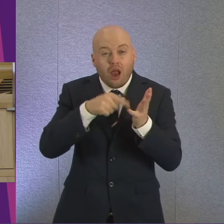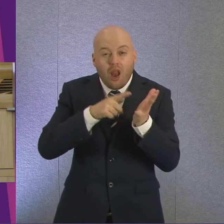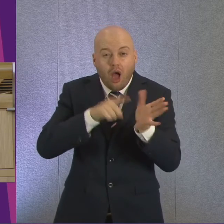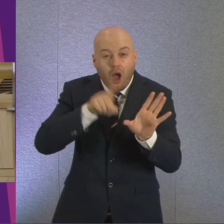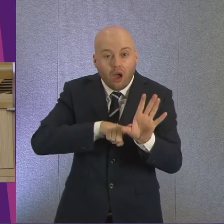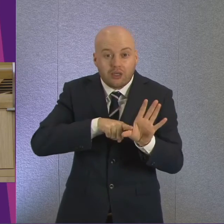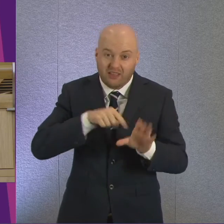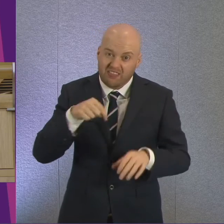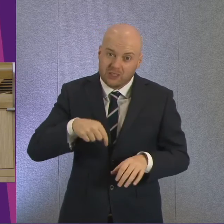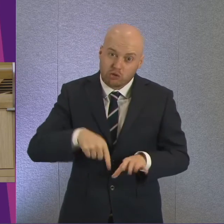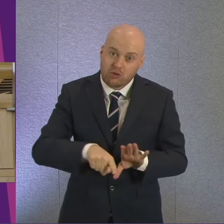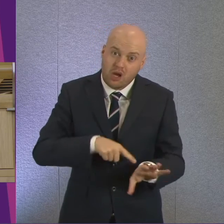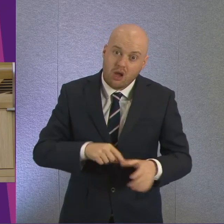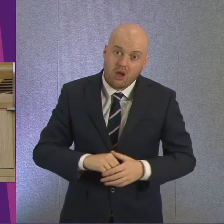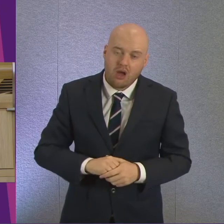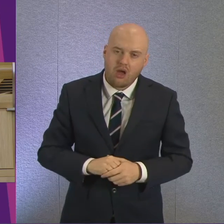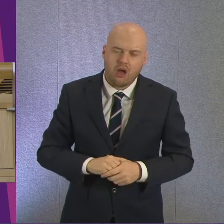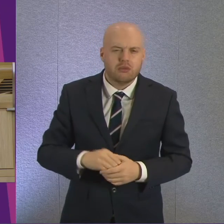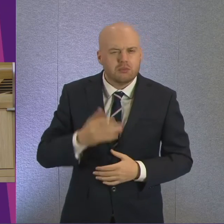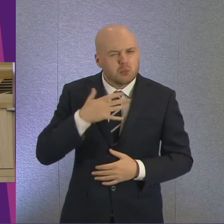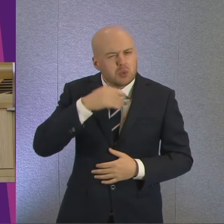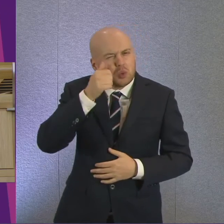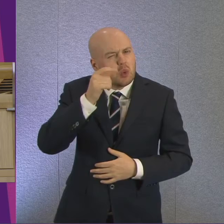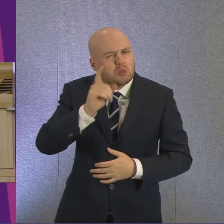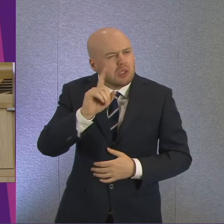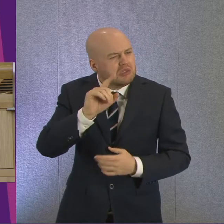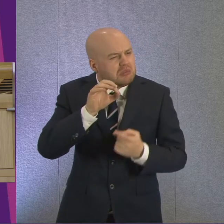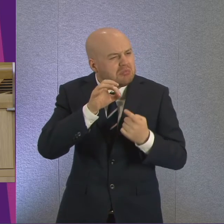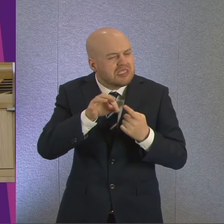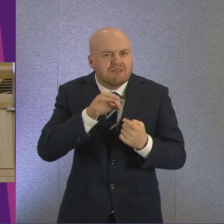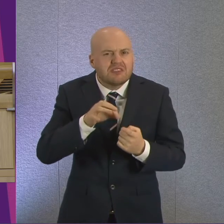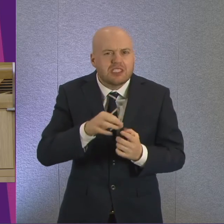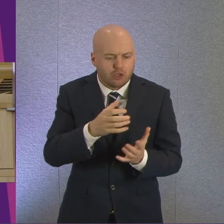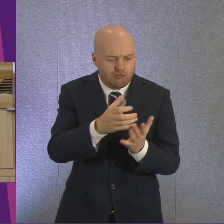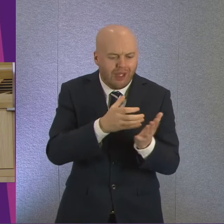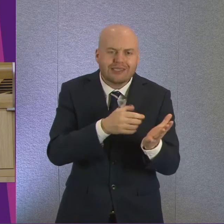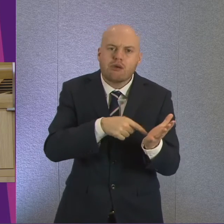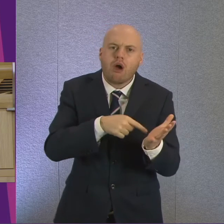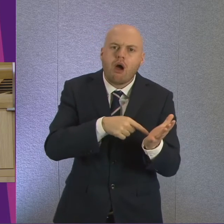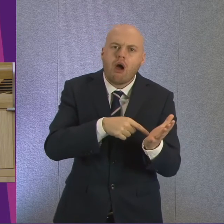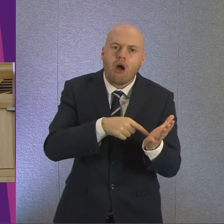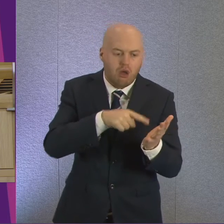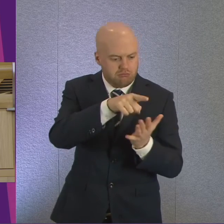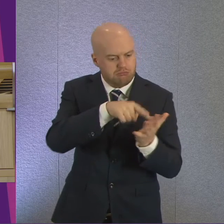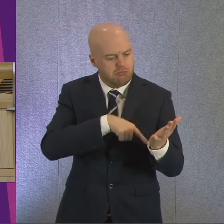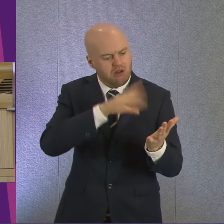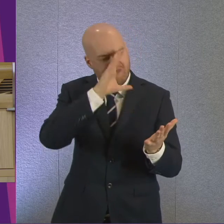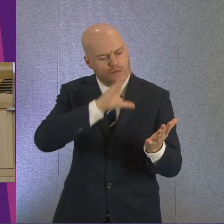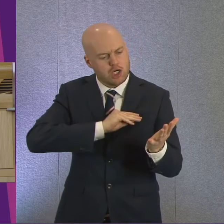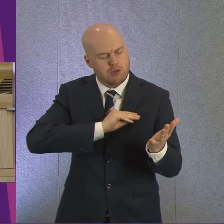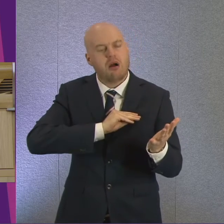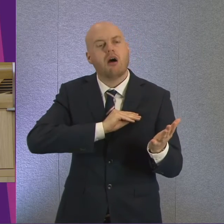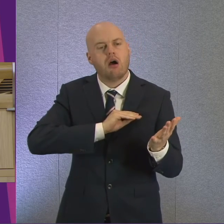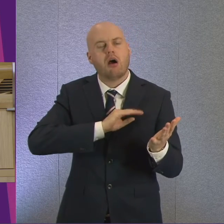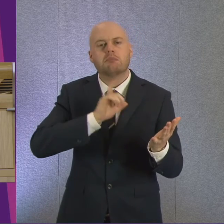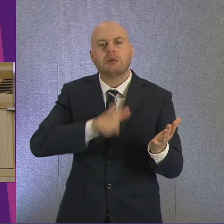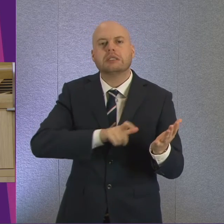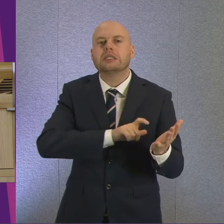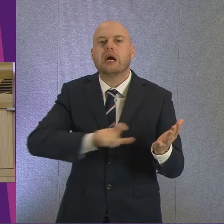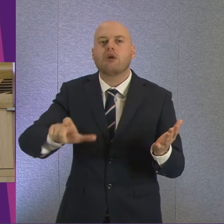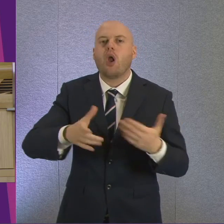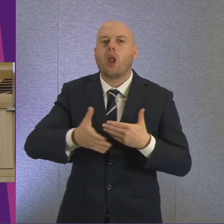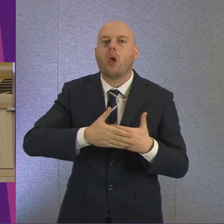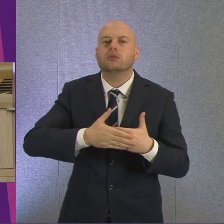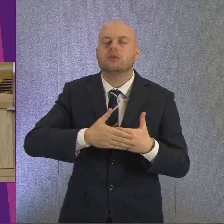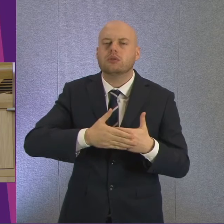then, what specific criteria has already been applied by the Government which informed that decision today? And if it transpires that schools